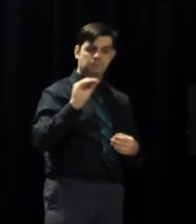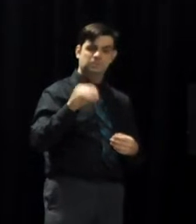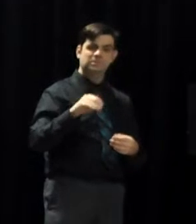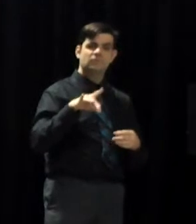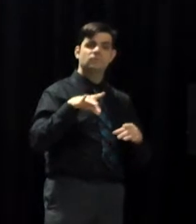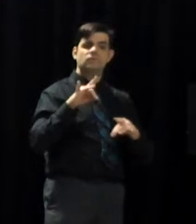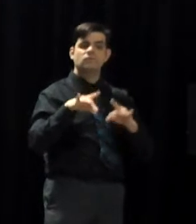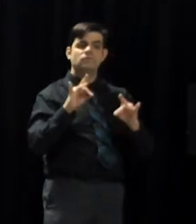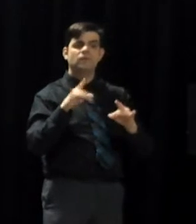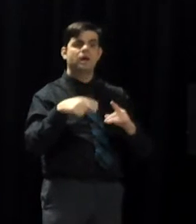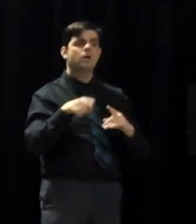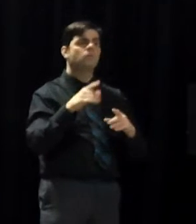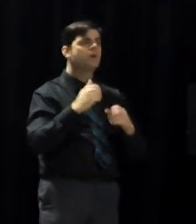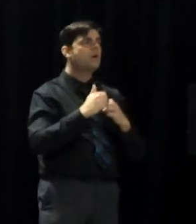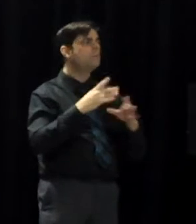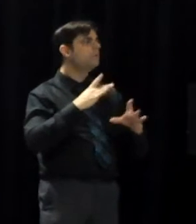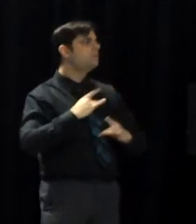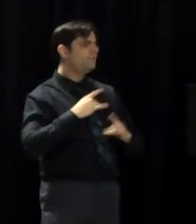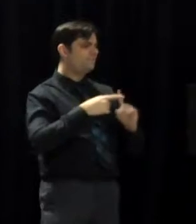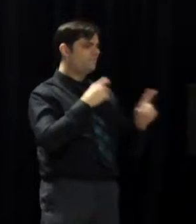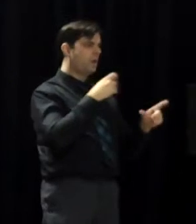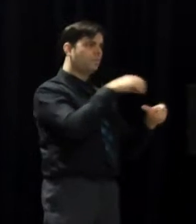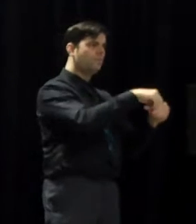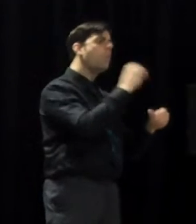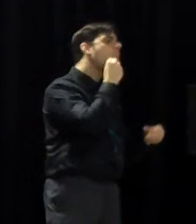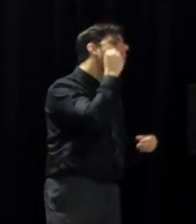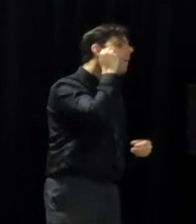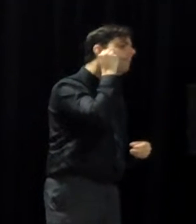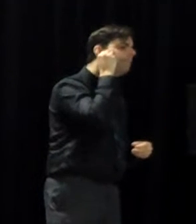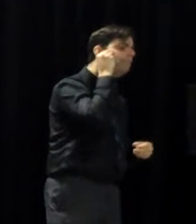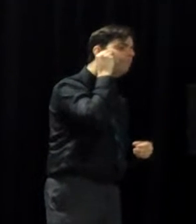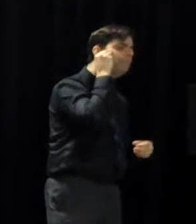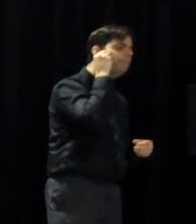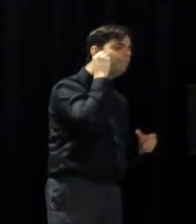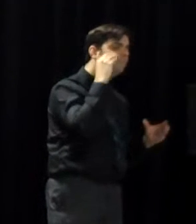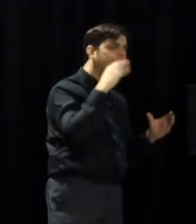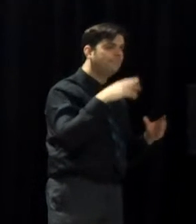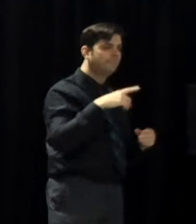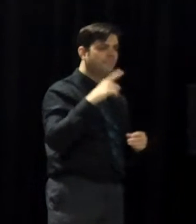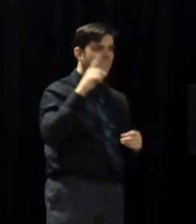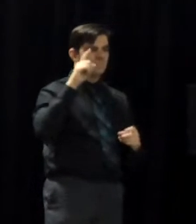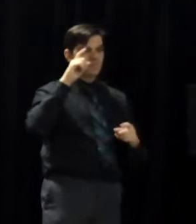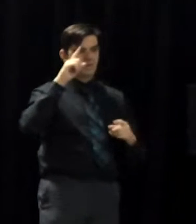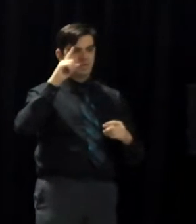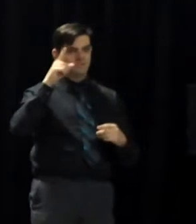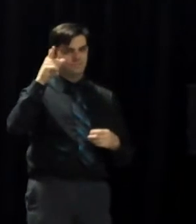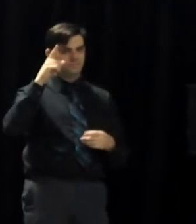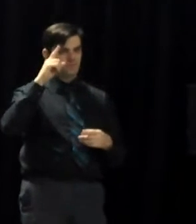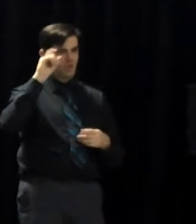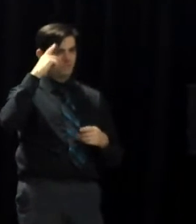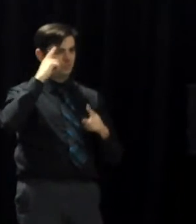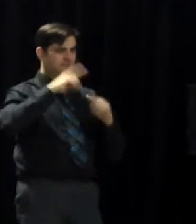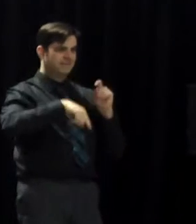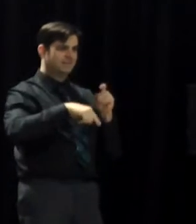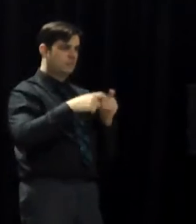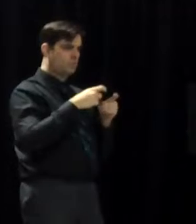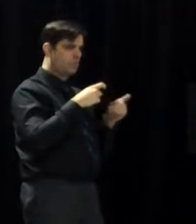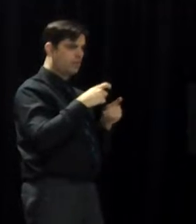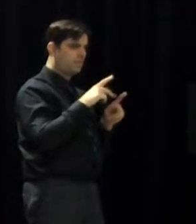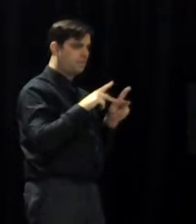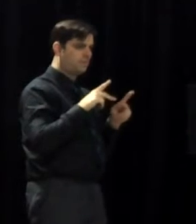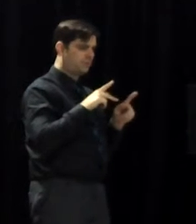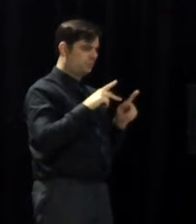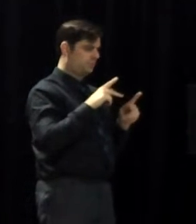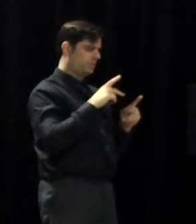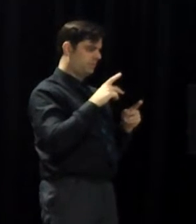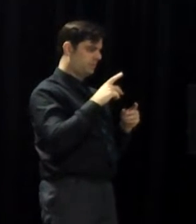gatherings that the government can't regulate. These are choices that are being made by people in their